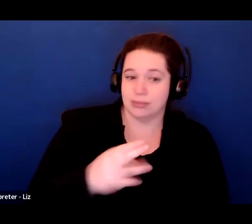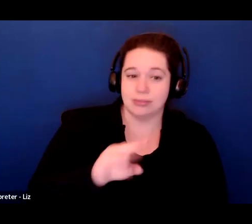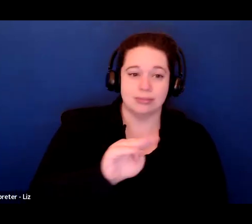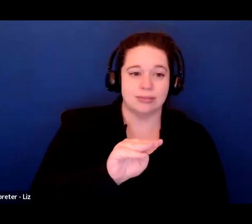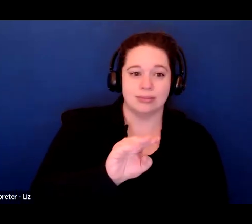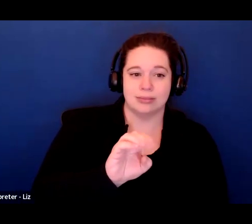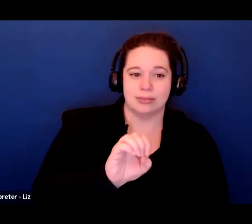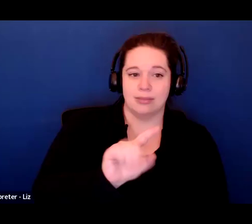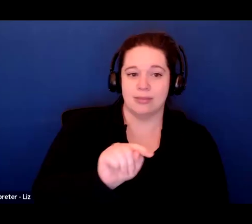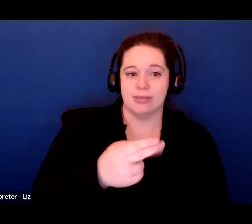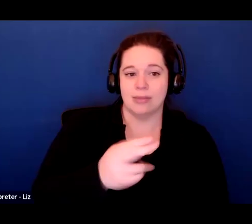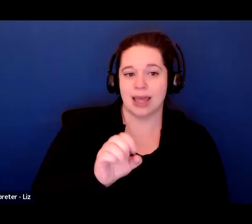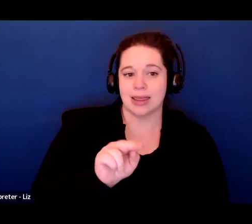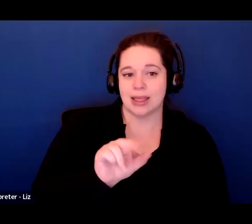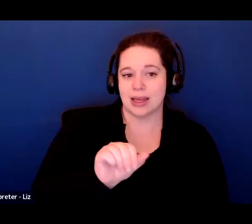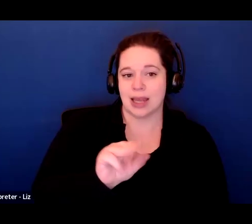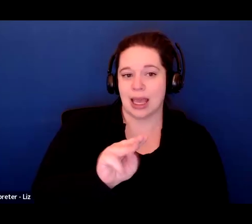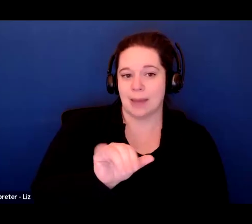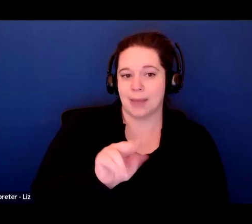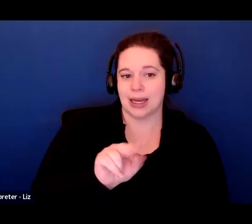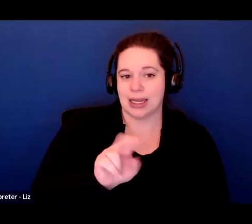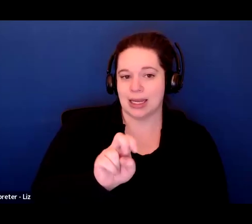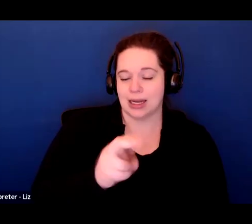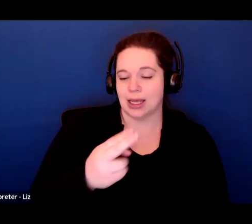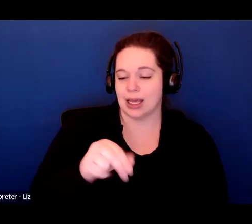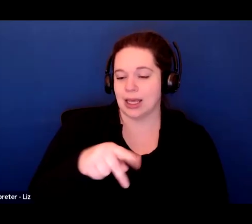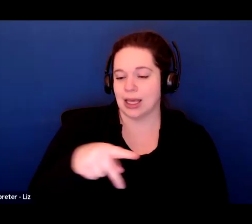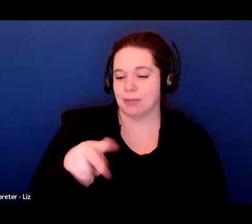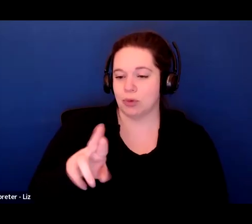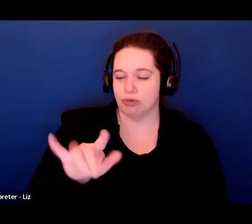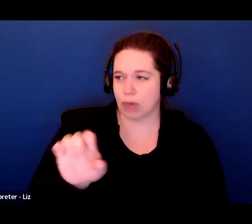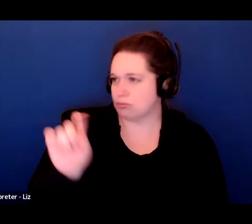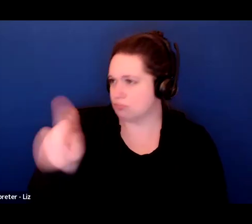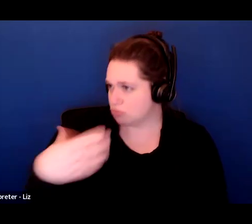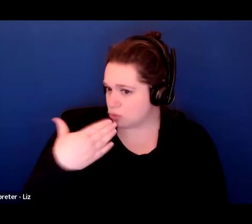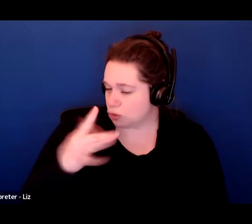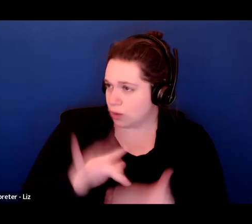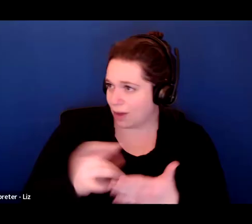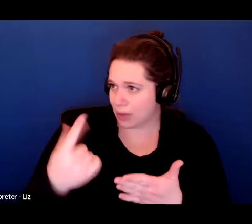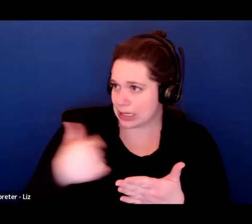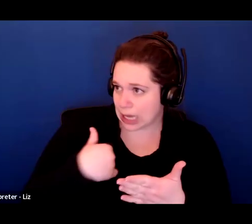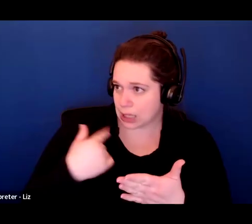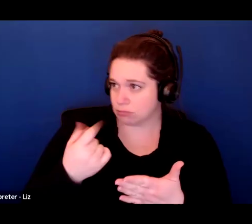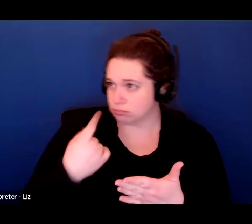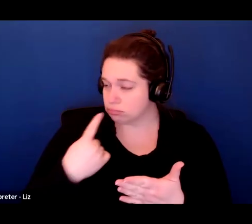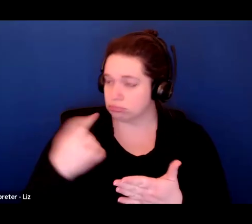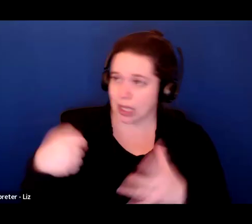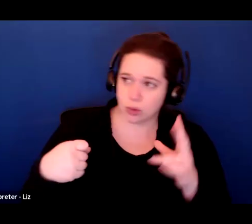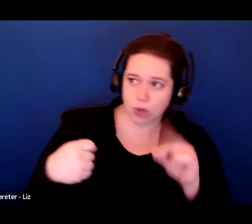right drug for you to take, why or why not. You're just fact finding, just getting some information. And